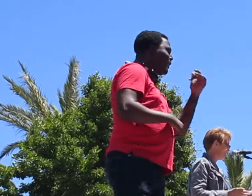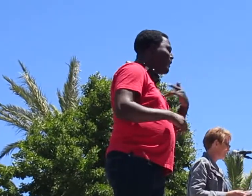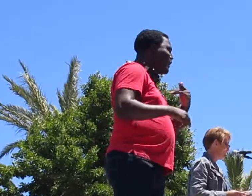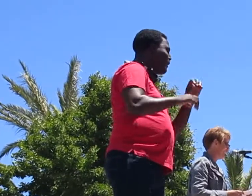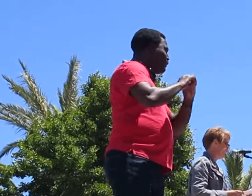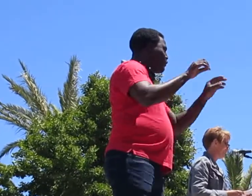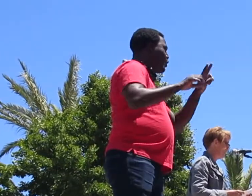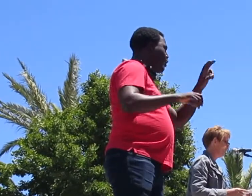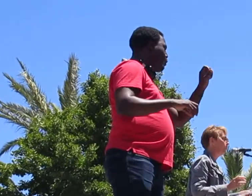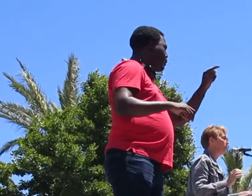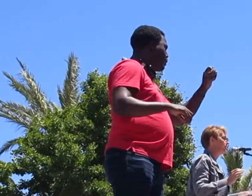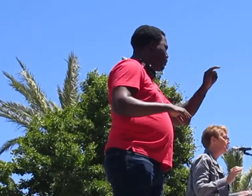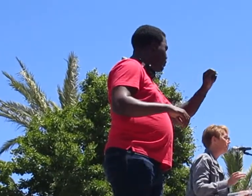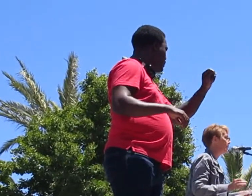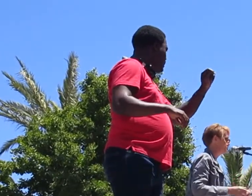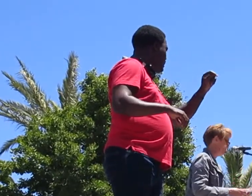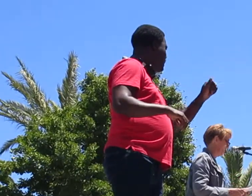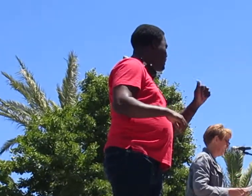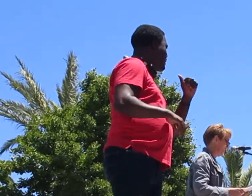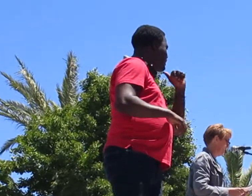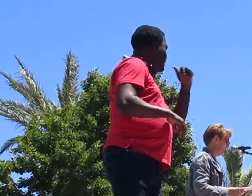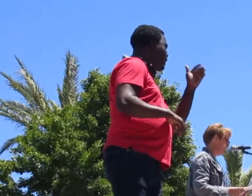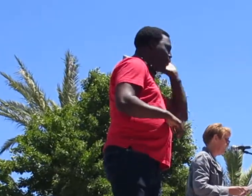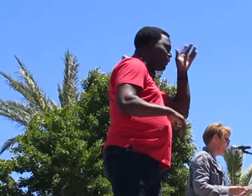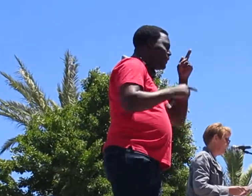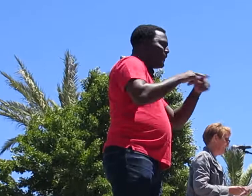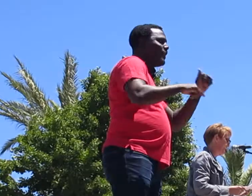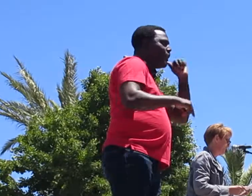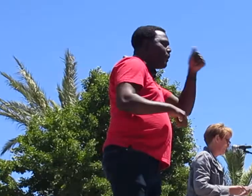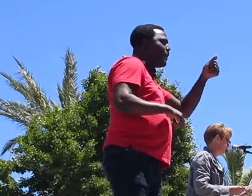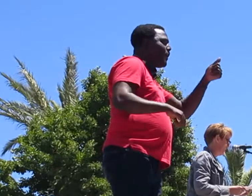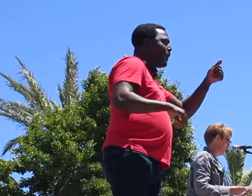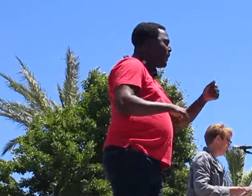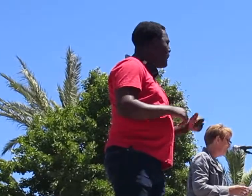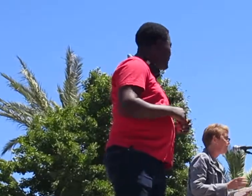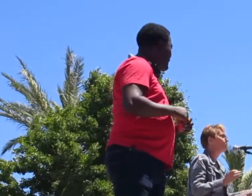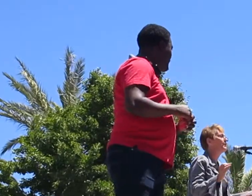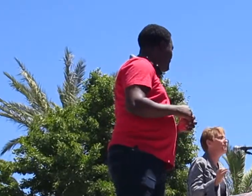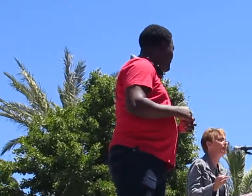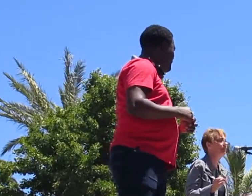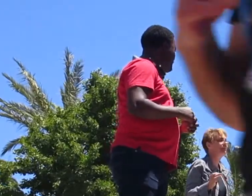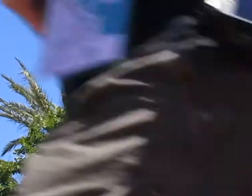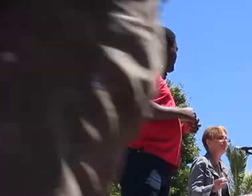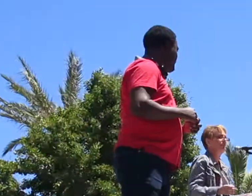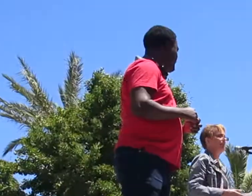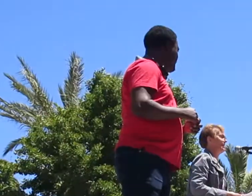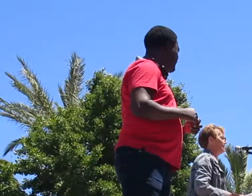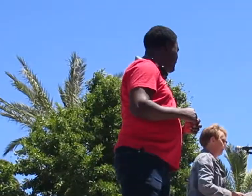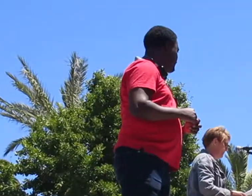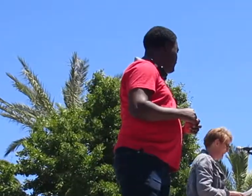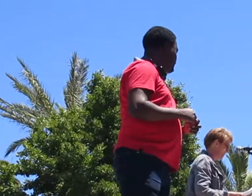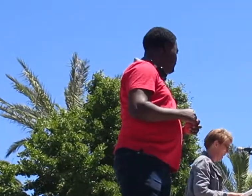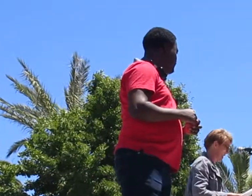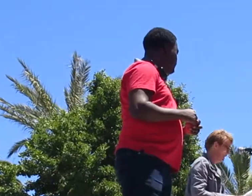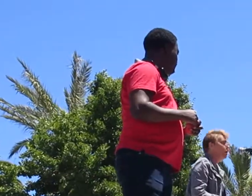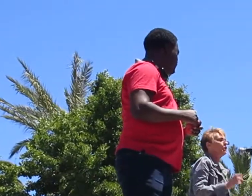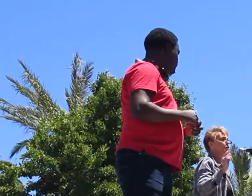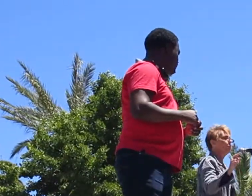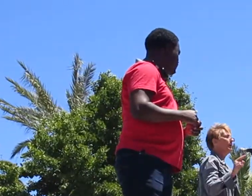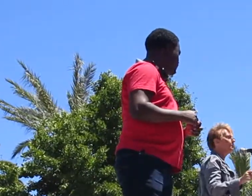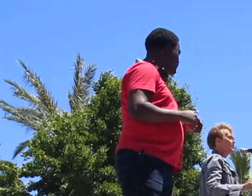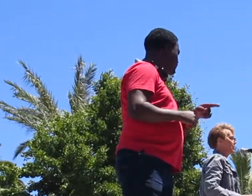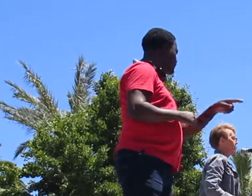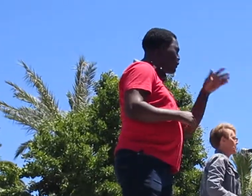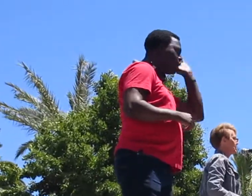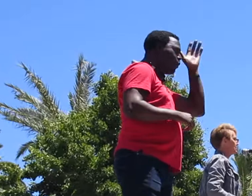that will not be the case tomorrow, once you come under investigation by the House Ethics Committee for revealing classified information.